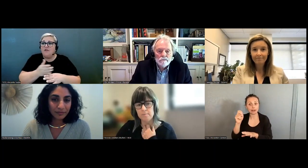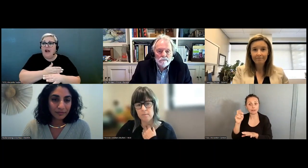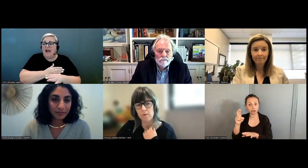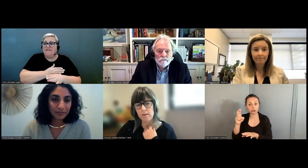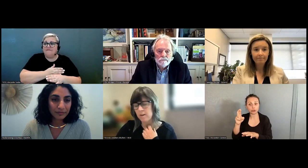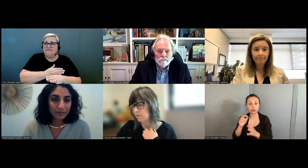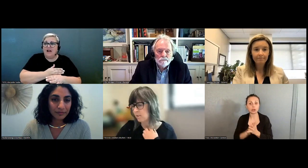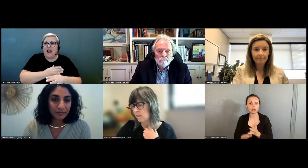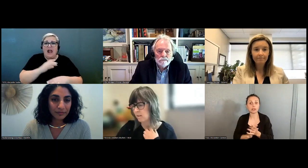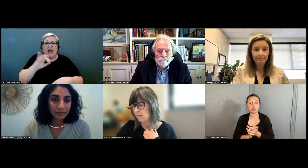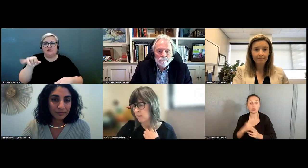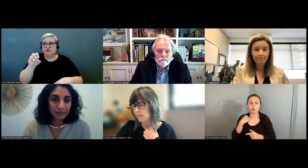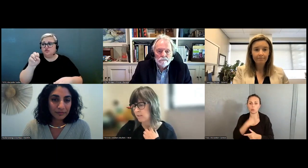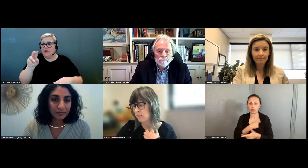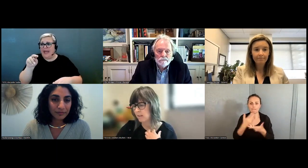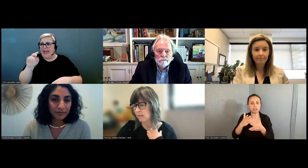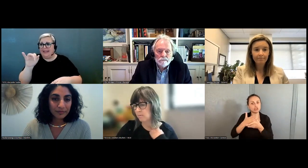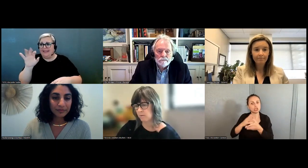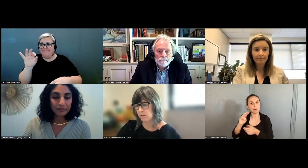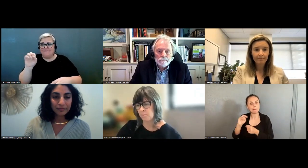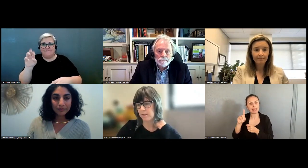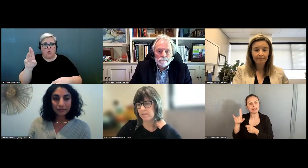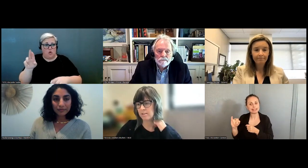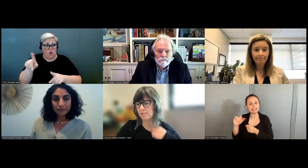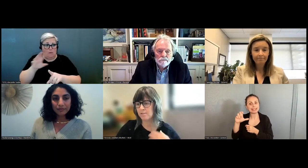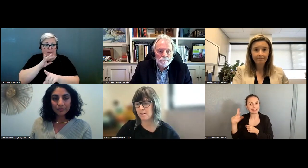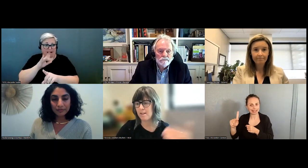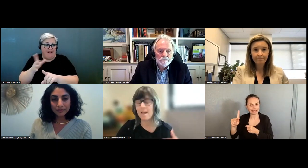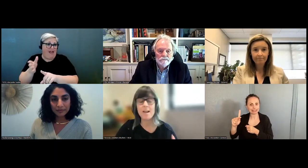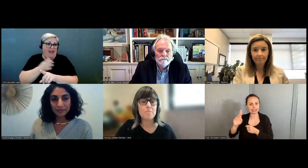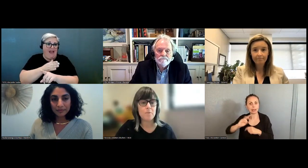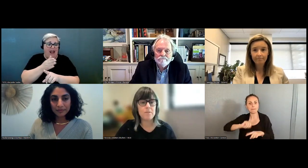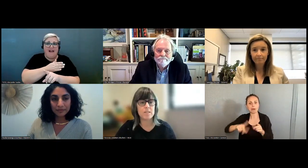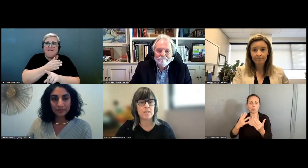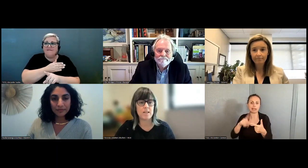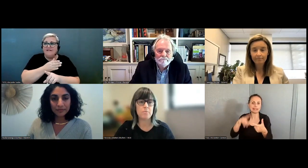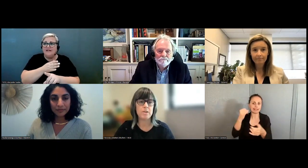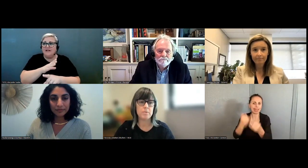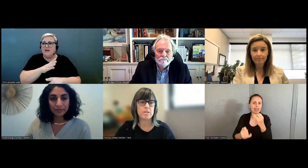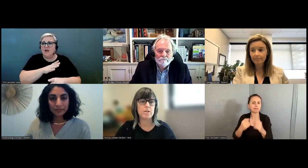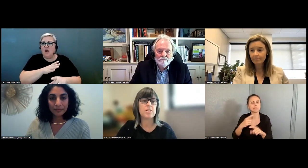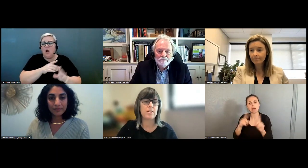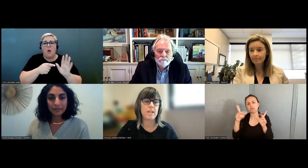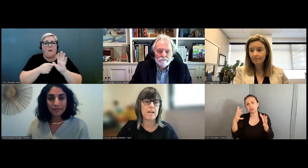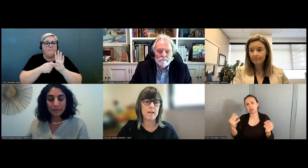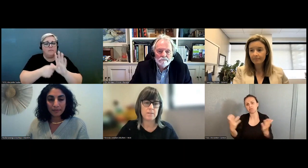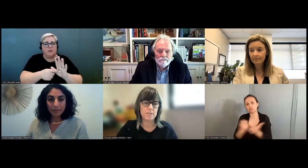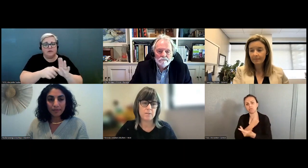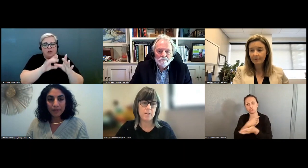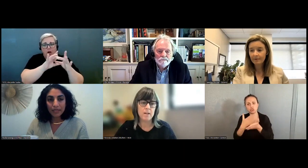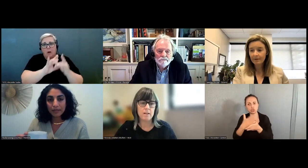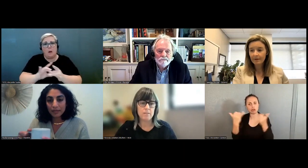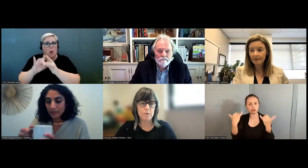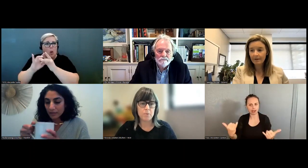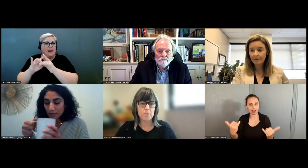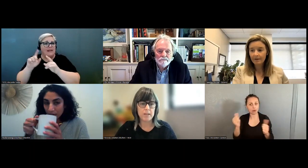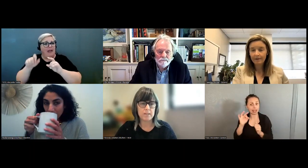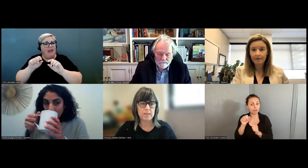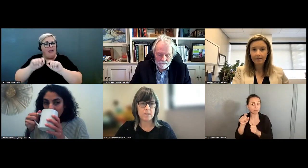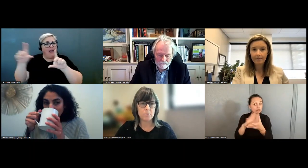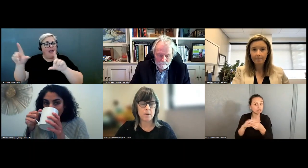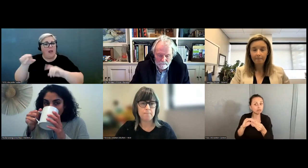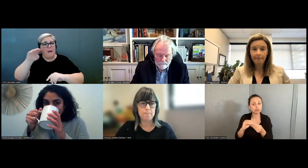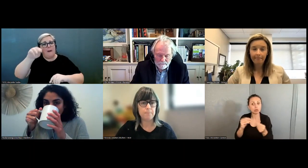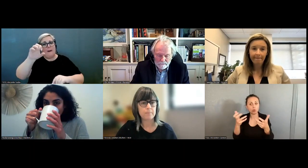that we've actually shared the Menti link. We were going to wait till the end, but we've just decided we would start sharing that now. So if people would